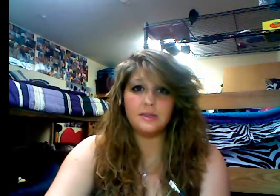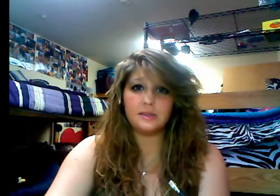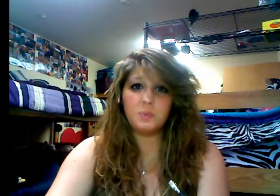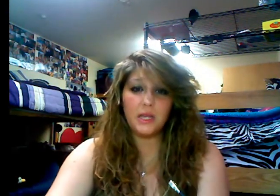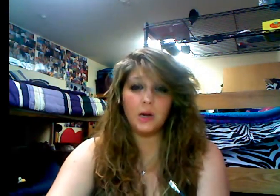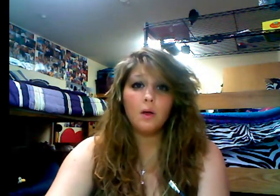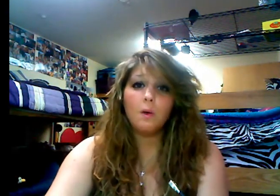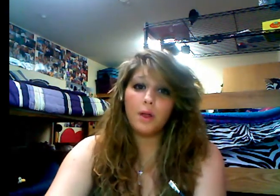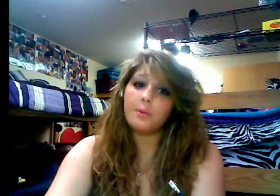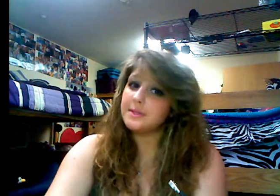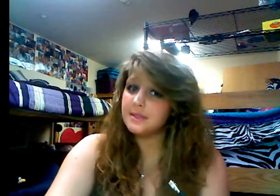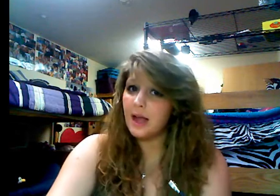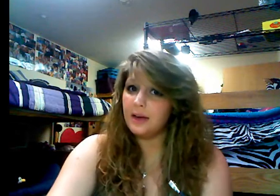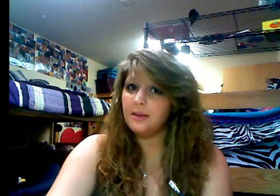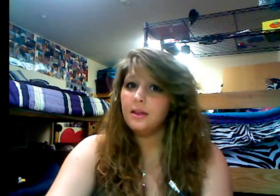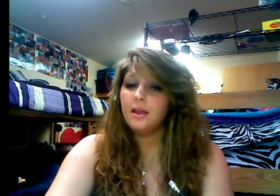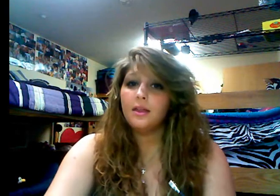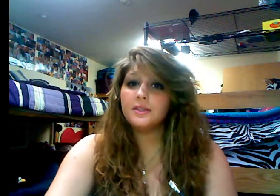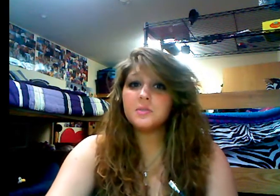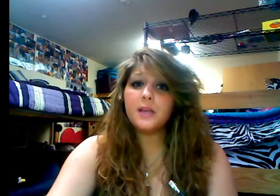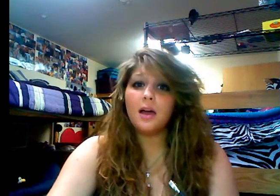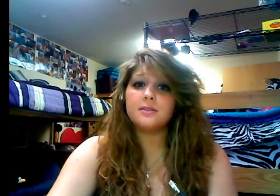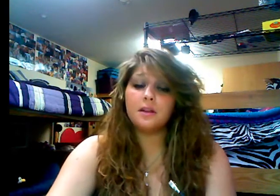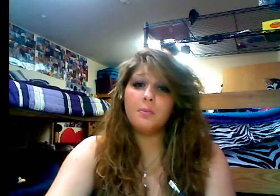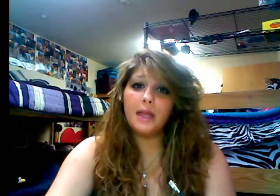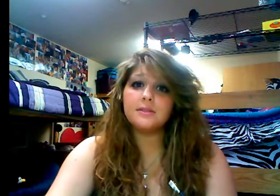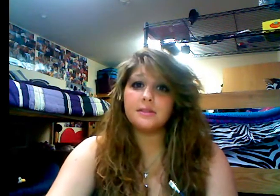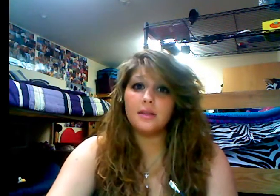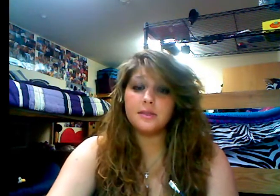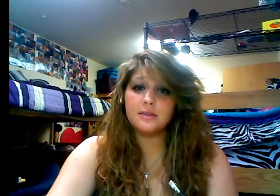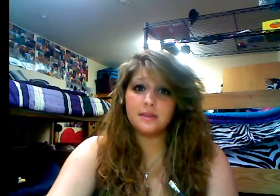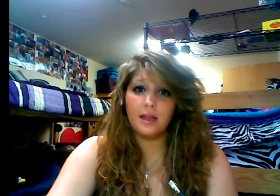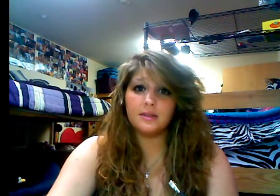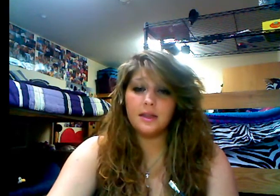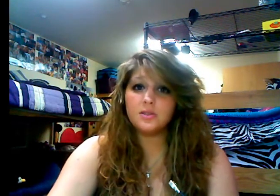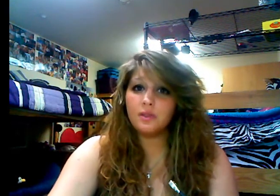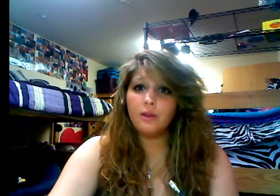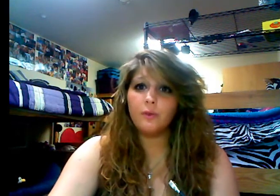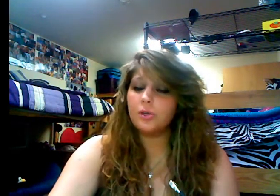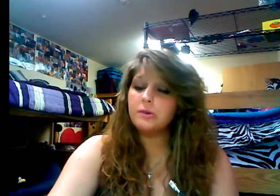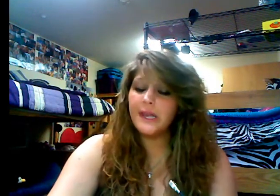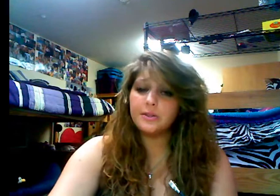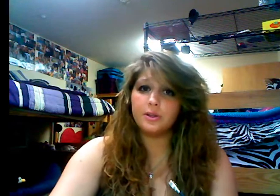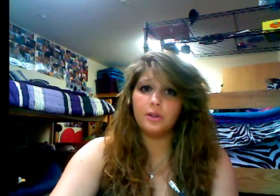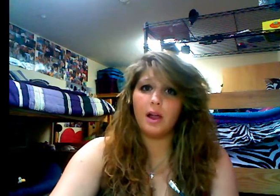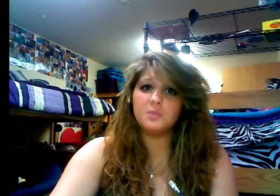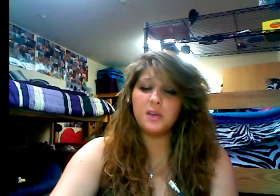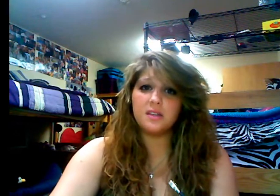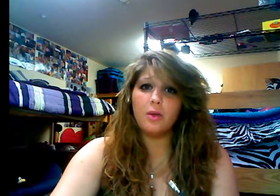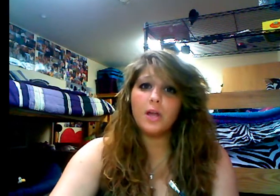is speaking, or in other words, signing. This is because their main sense is sight, and so therefore you can't turn your eyes because otherwise